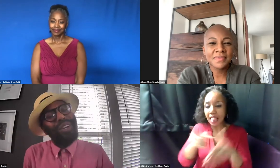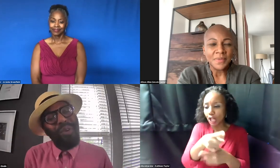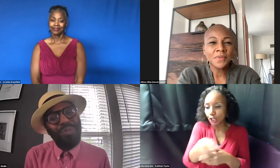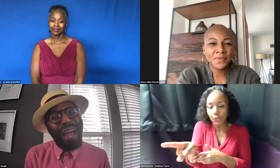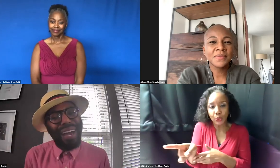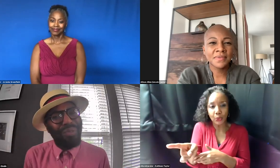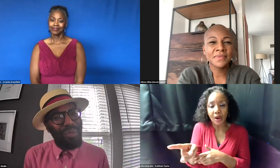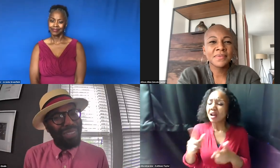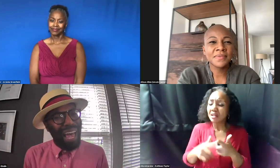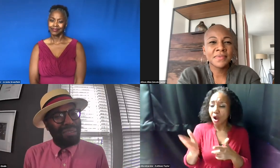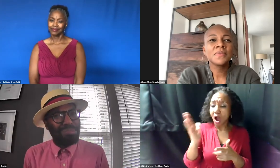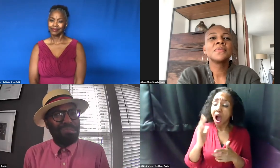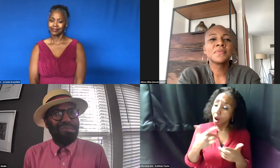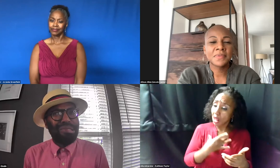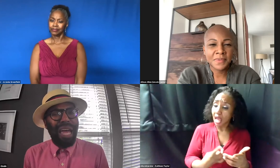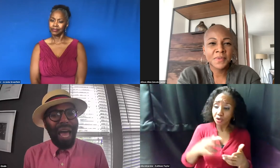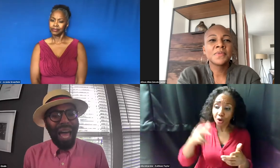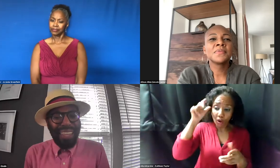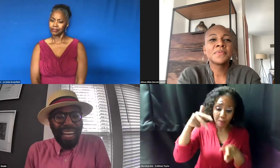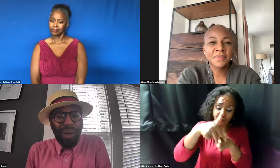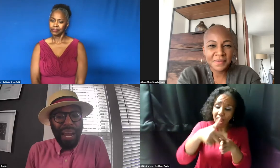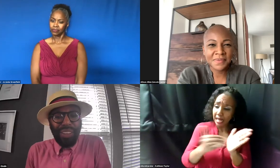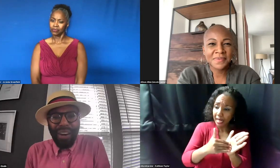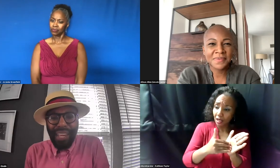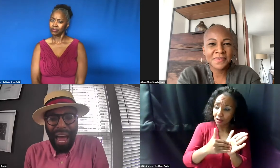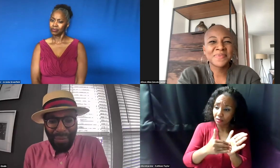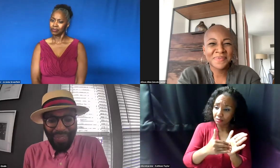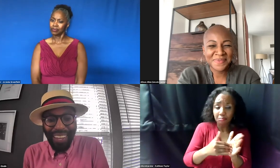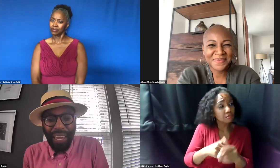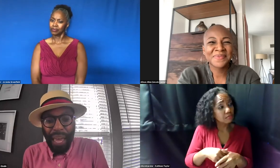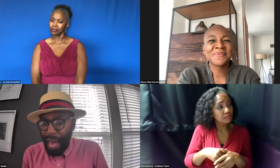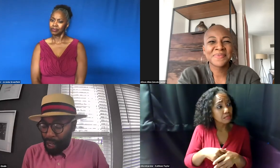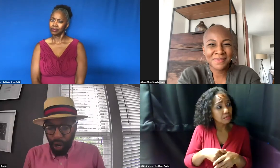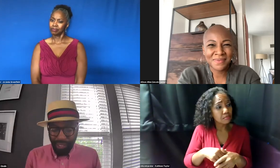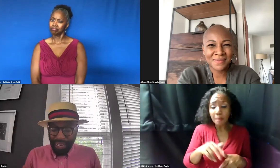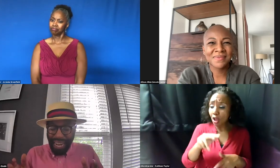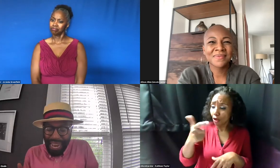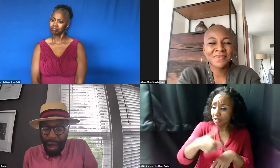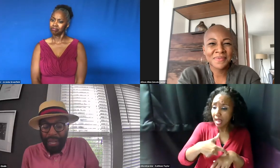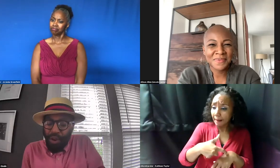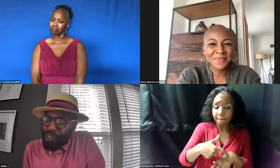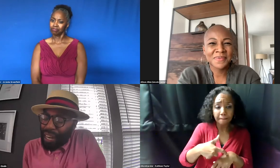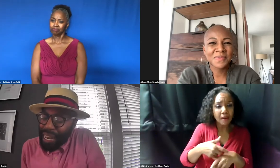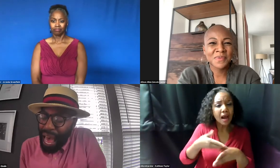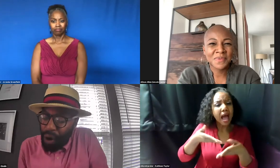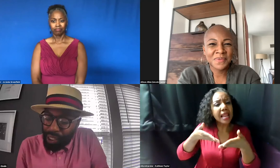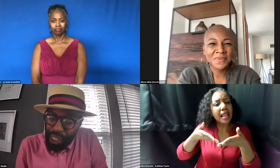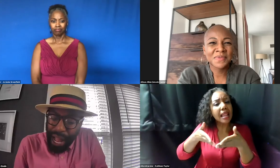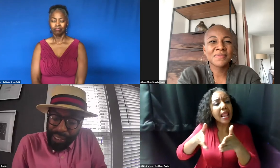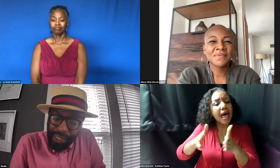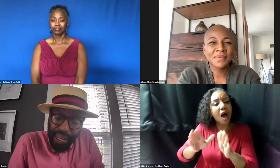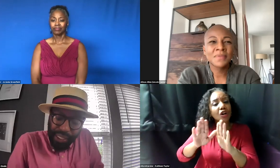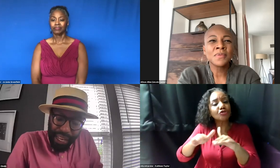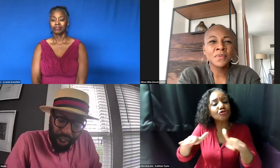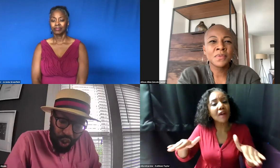what, I want to do horseback riding one more time. I think I'll try it a third time. And then all of a sudden, you have to allow a